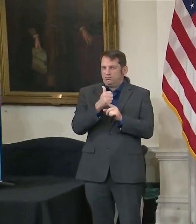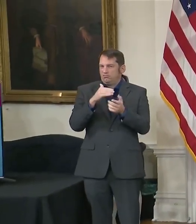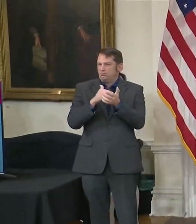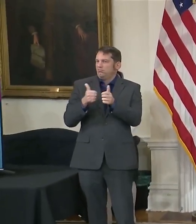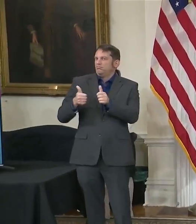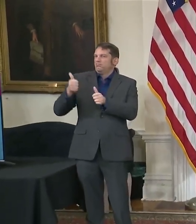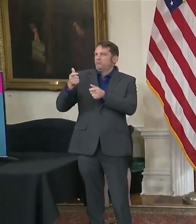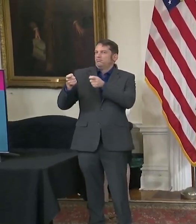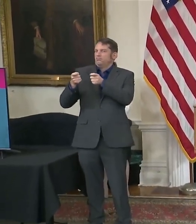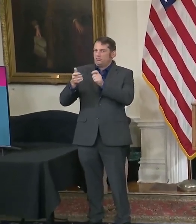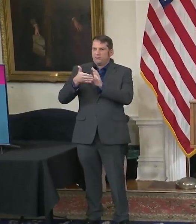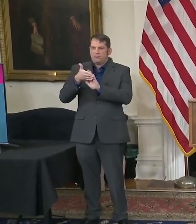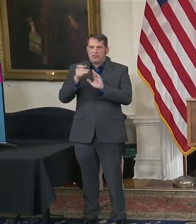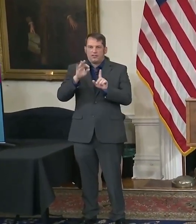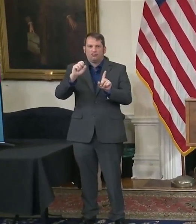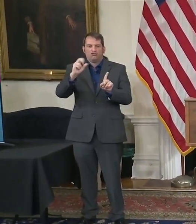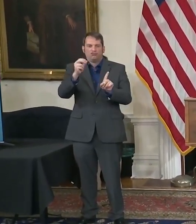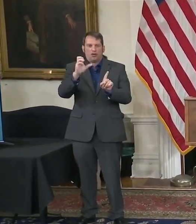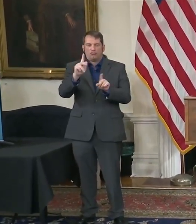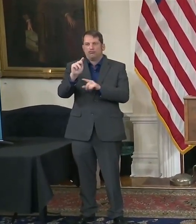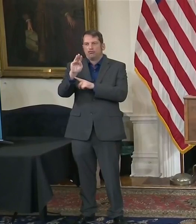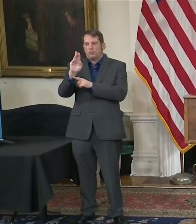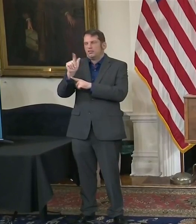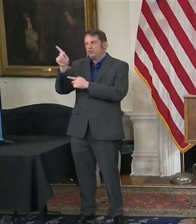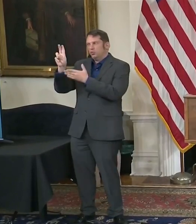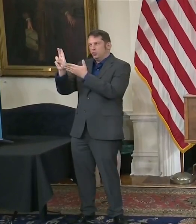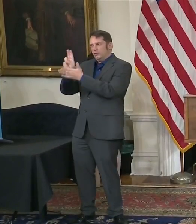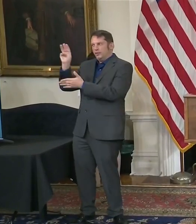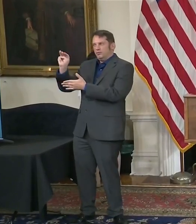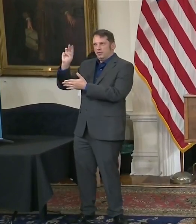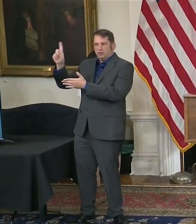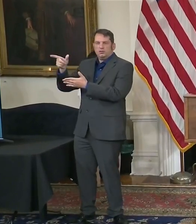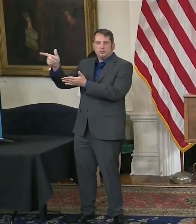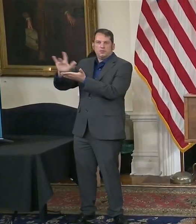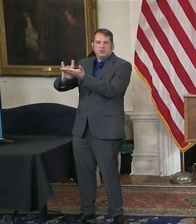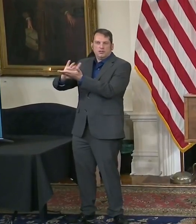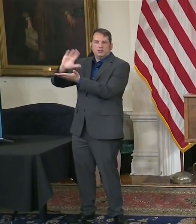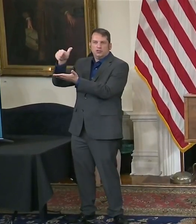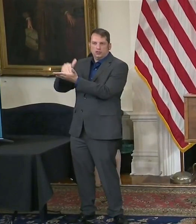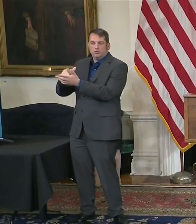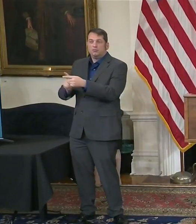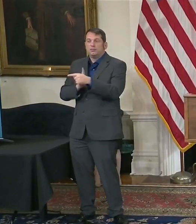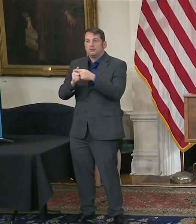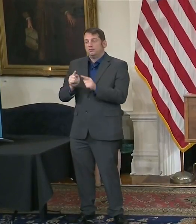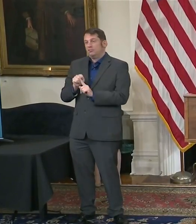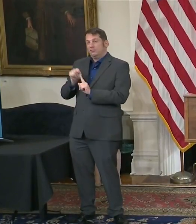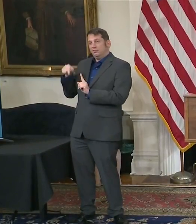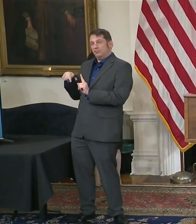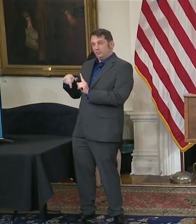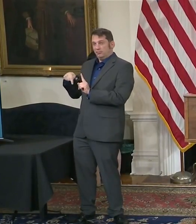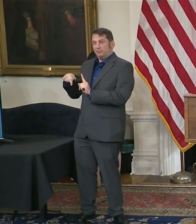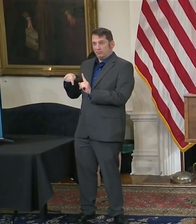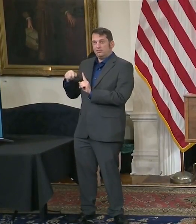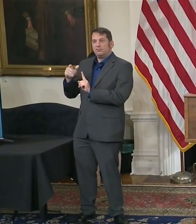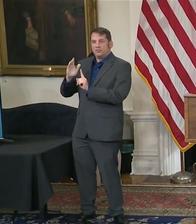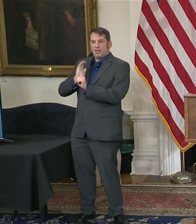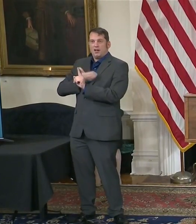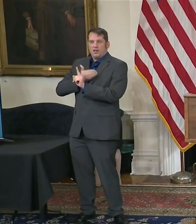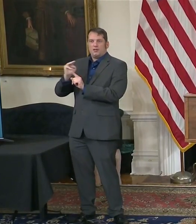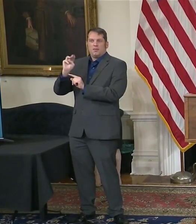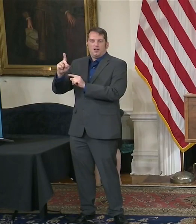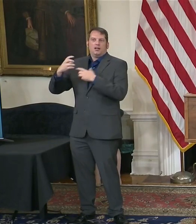Trauma at the University of Maryland Medical Center, and Chief Operating Officer of our Maryland Health Department, Dennis Schrader,